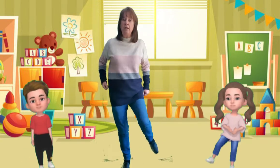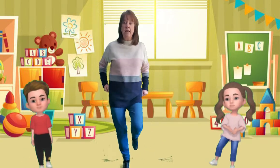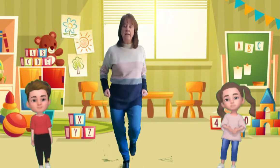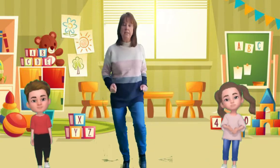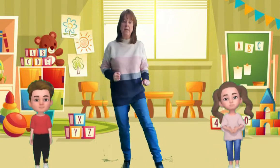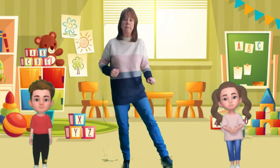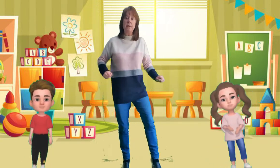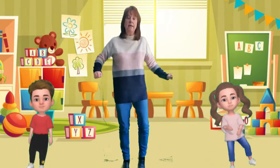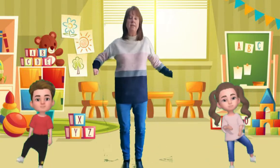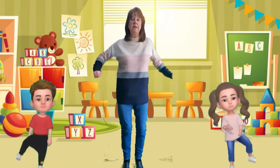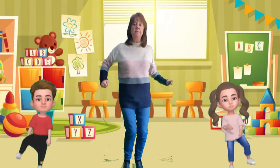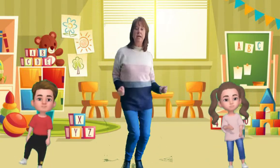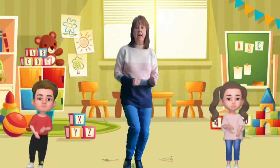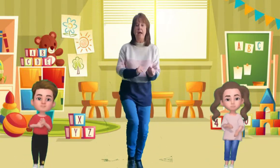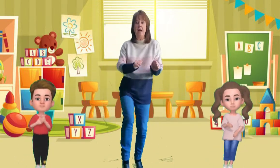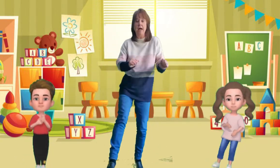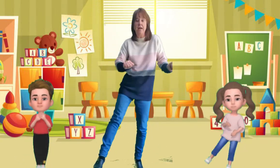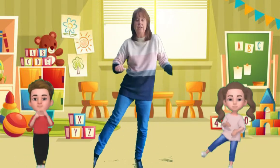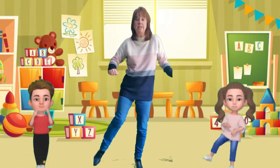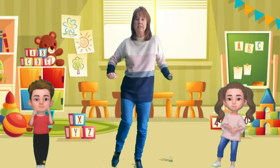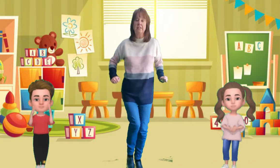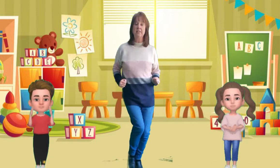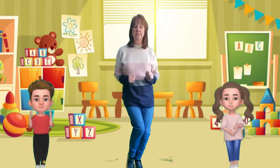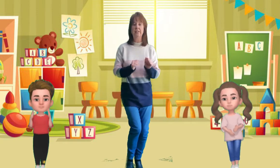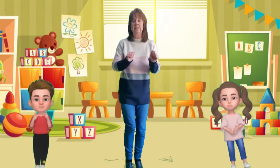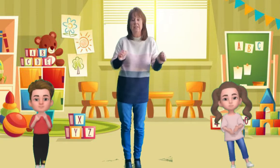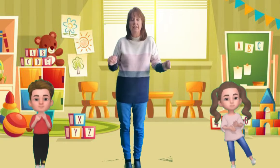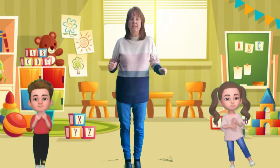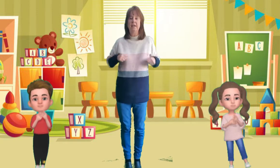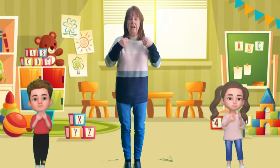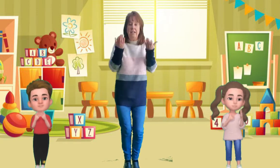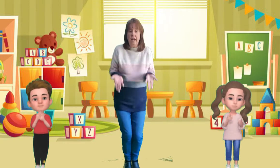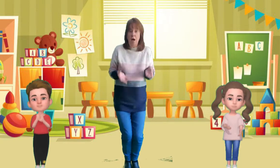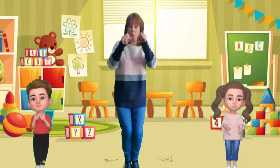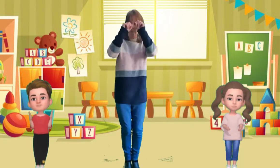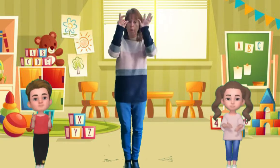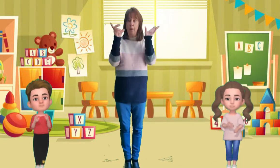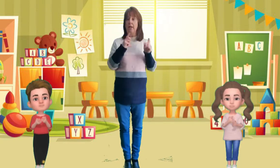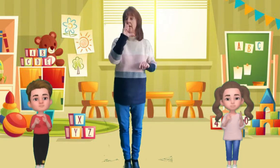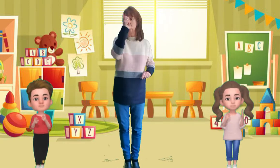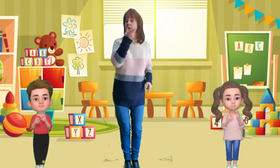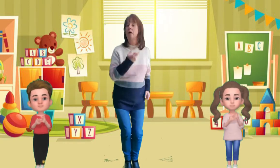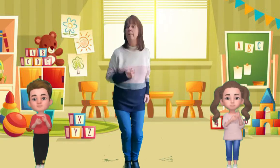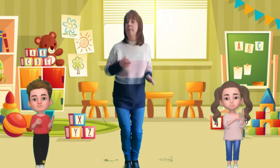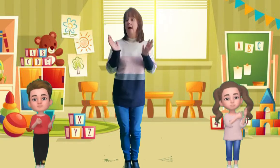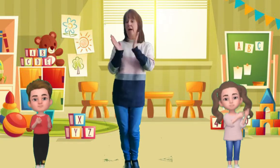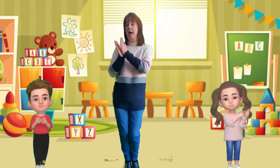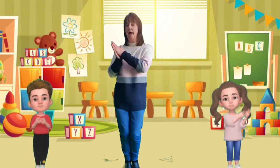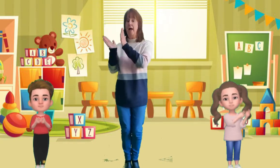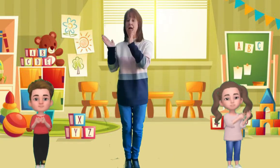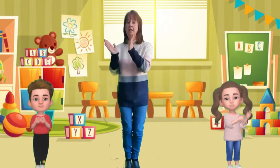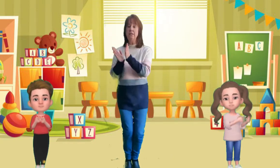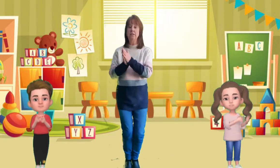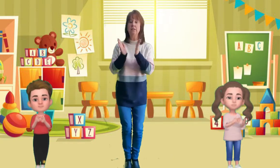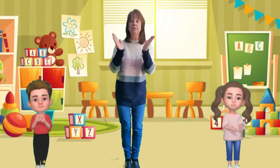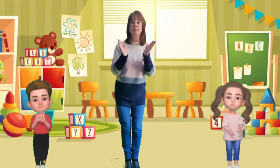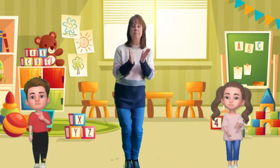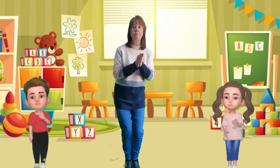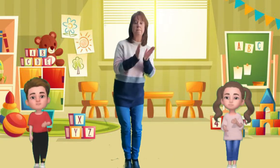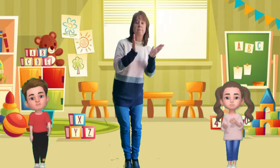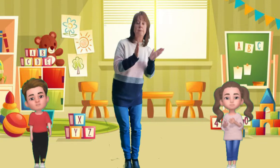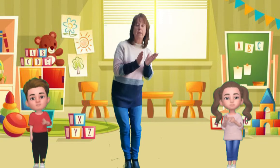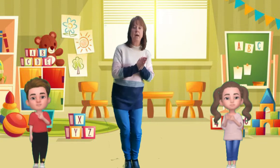move my legs, I can make them dance. Now I'm awake, I can clap my